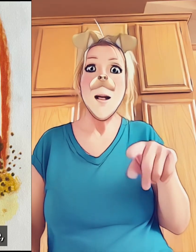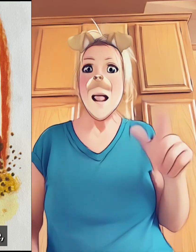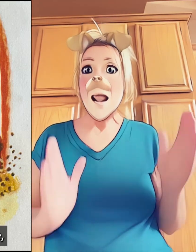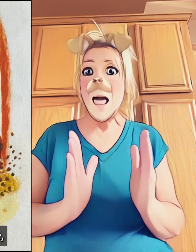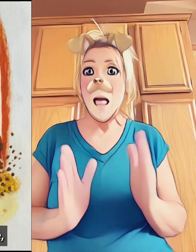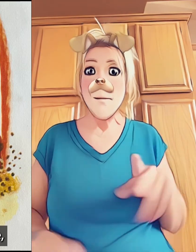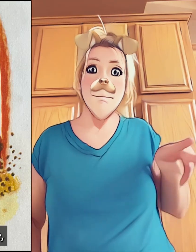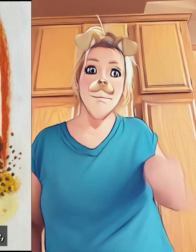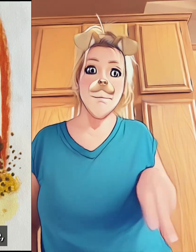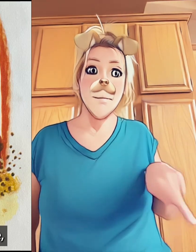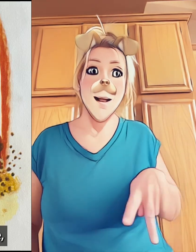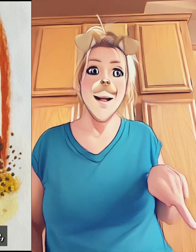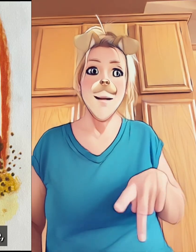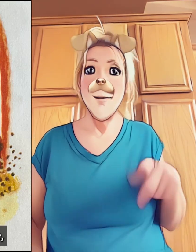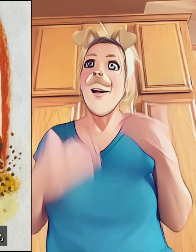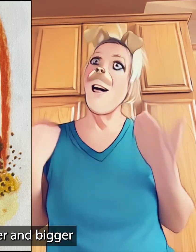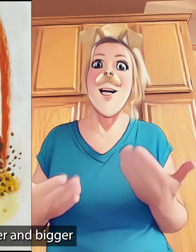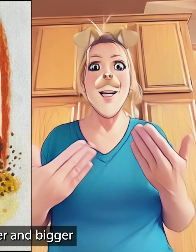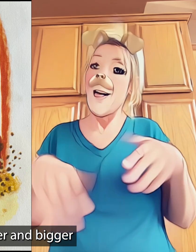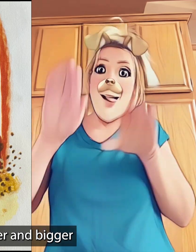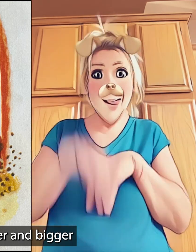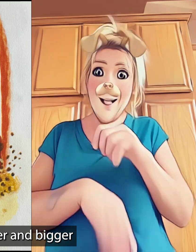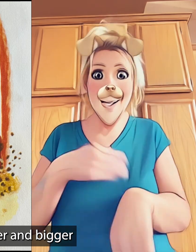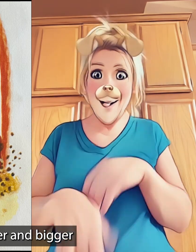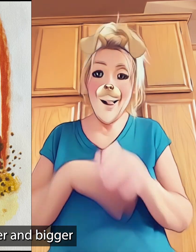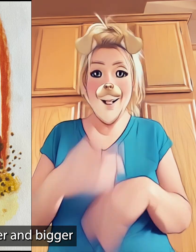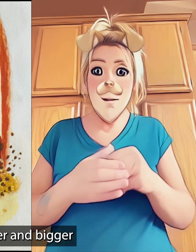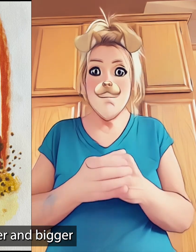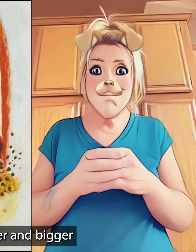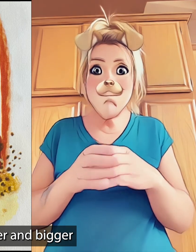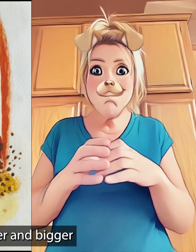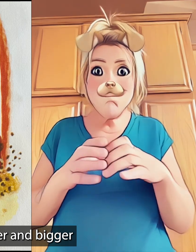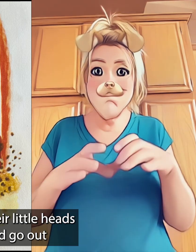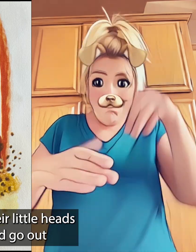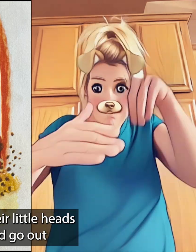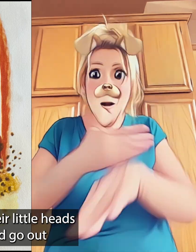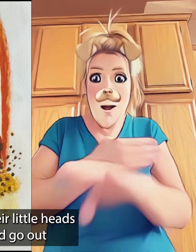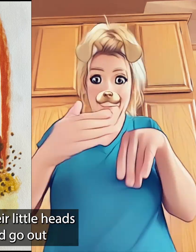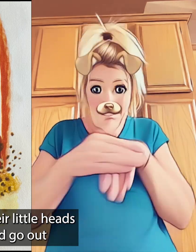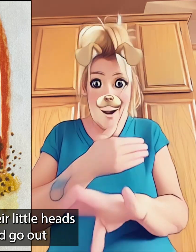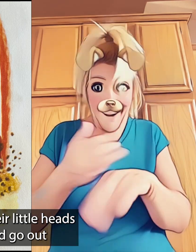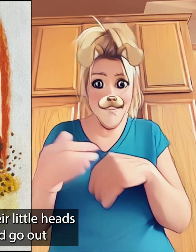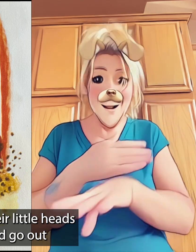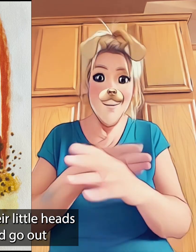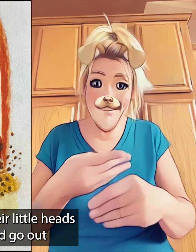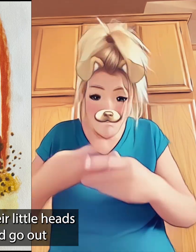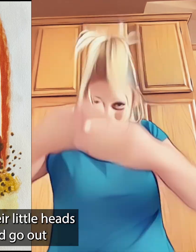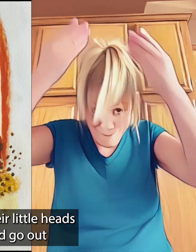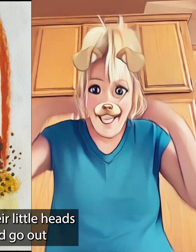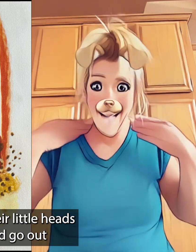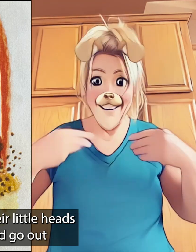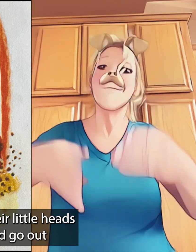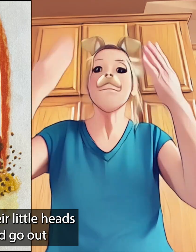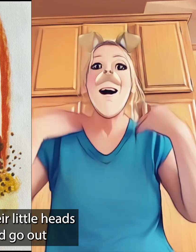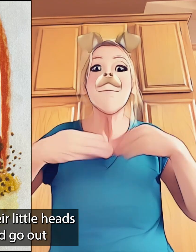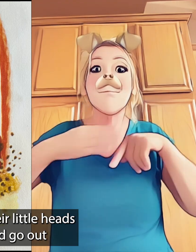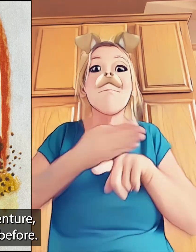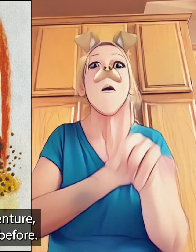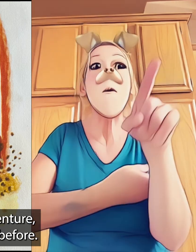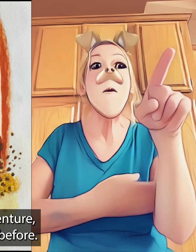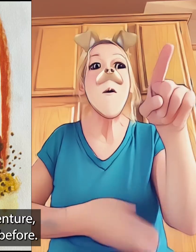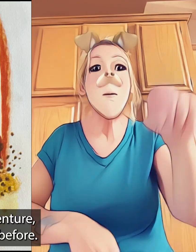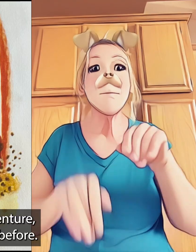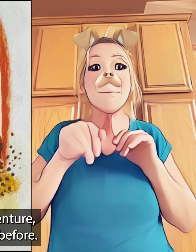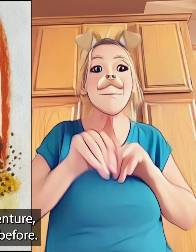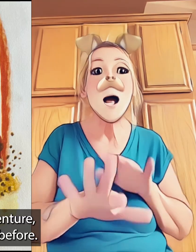dug a hole. And they made it bigger and bigger until they could get their little heads under the gate and go out